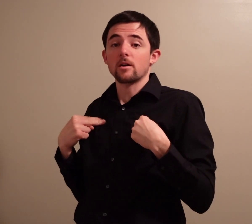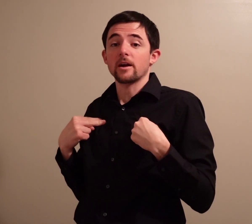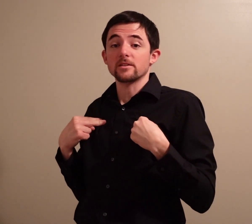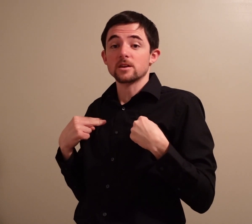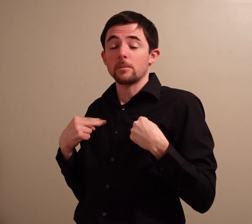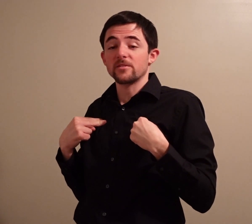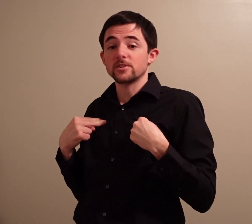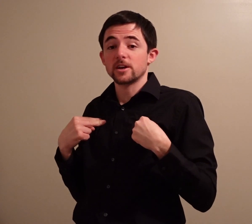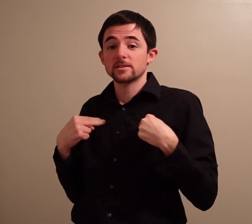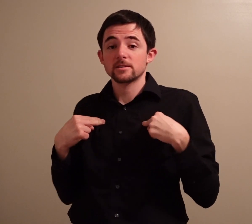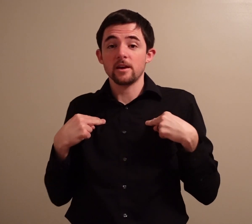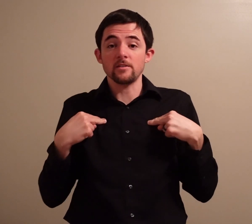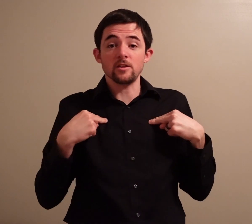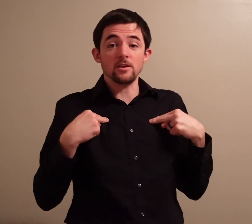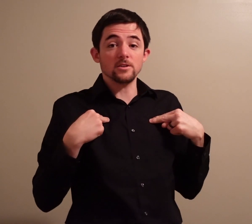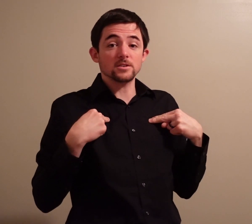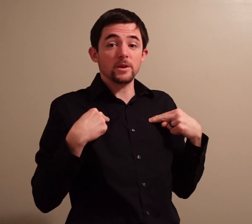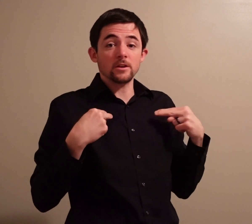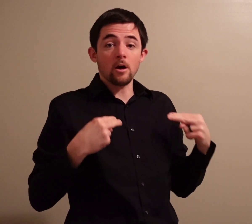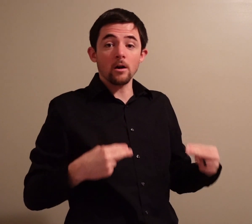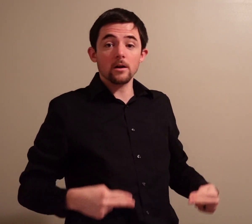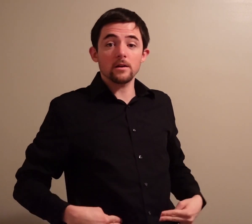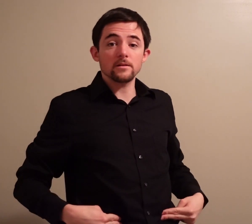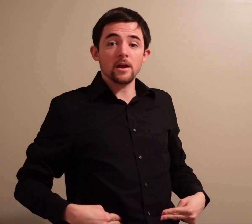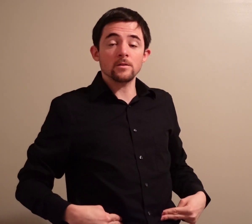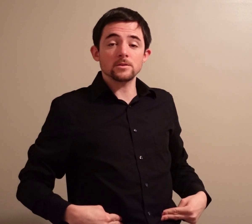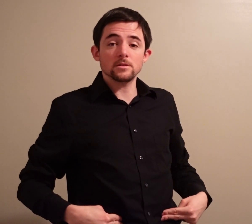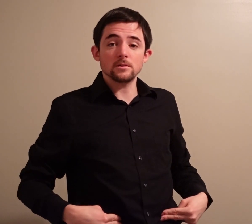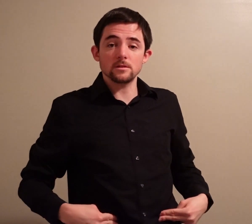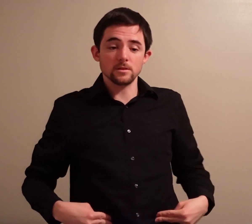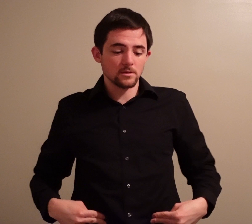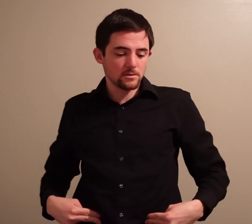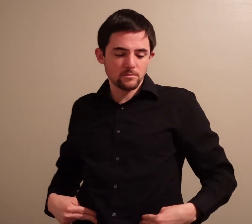at the top of your chest, and they just make an arc down to the